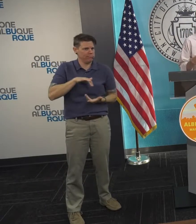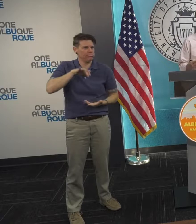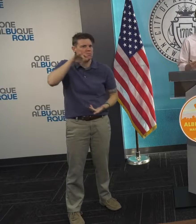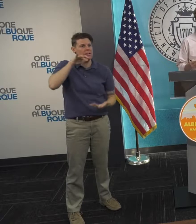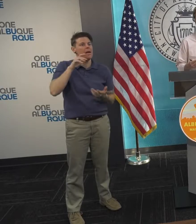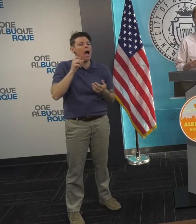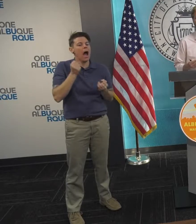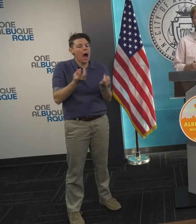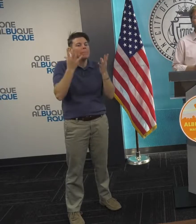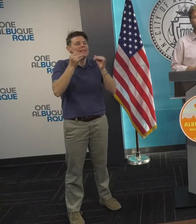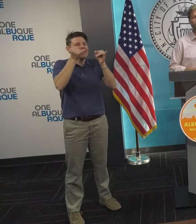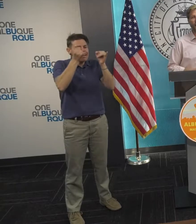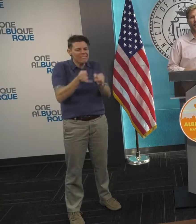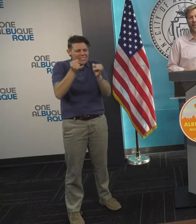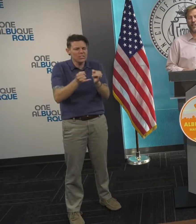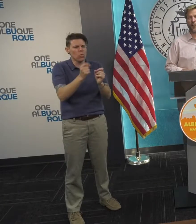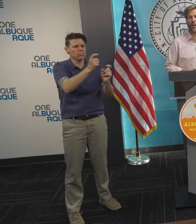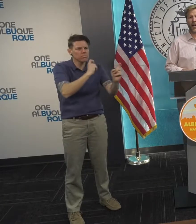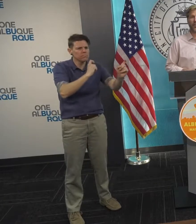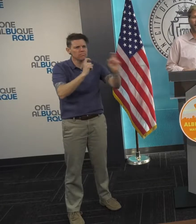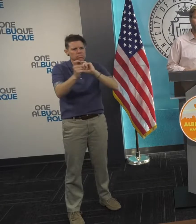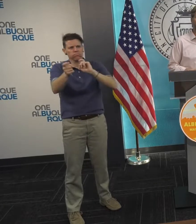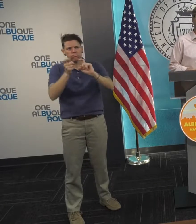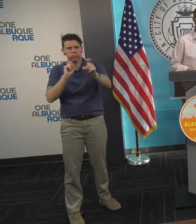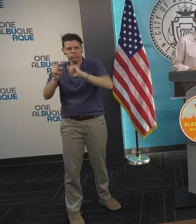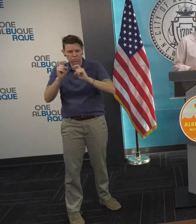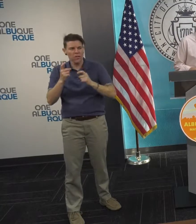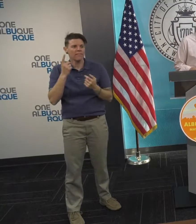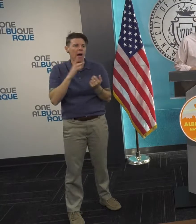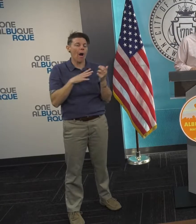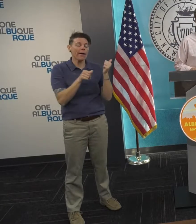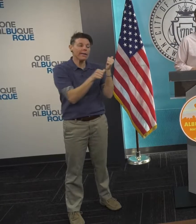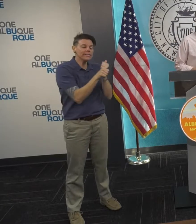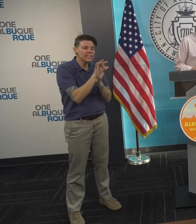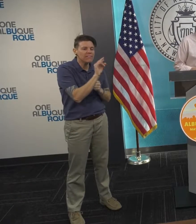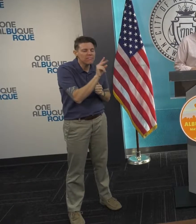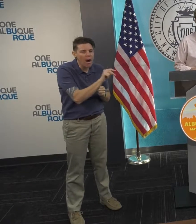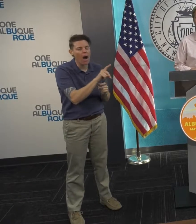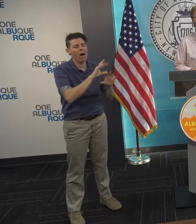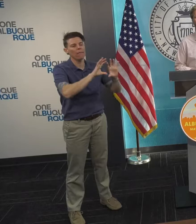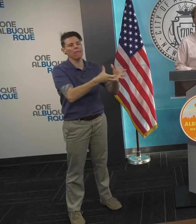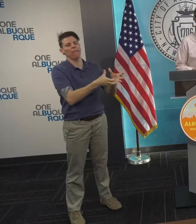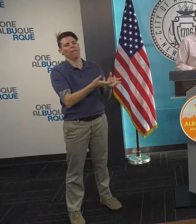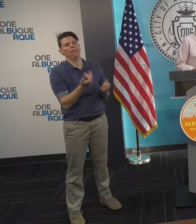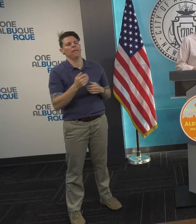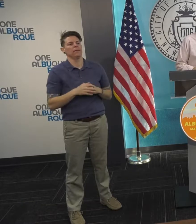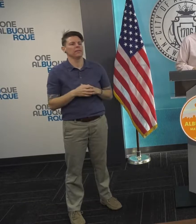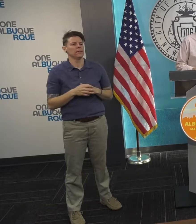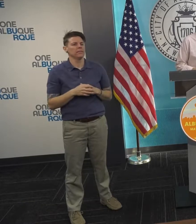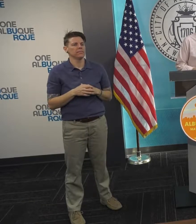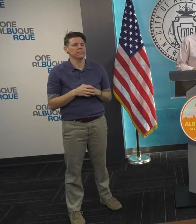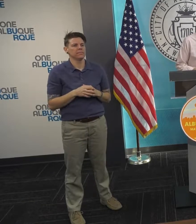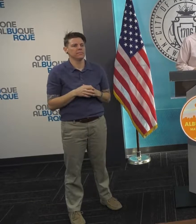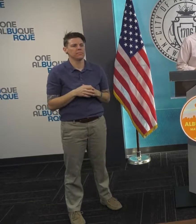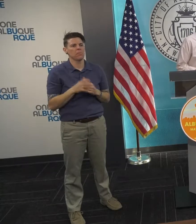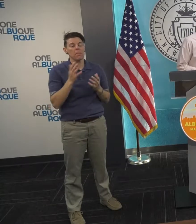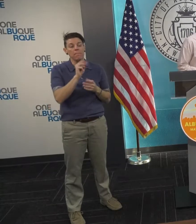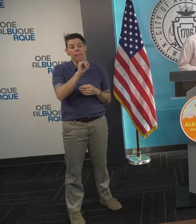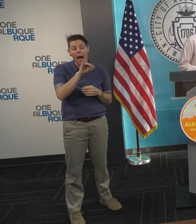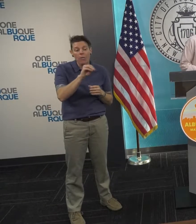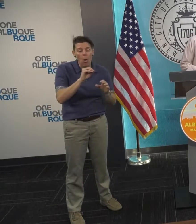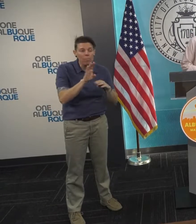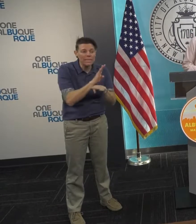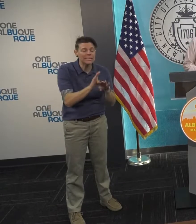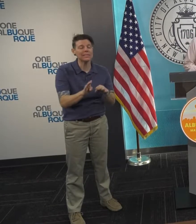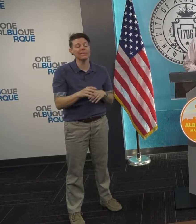gone into our rental assistance fund and to the One Albuquerque fund that goes to the micro business fund and our rental assistance fund. This